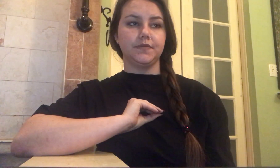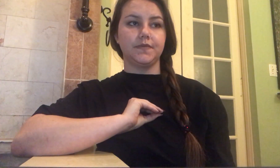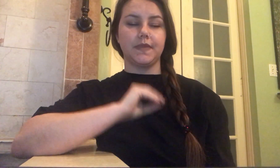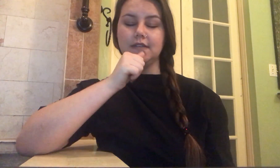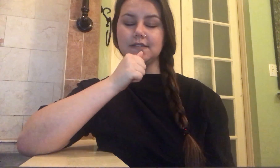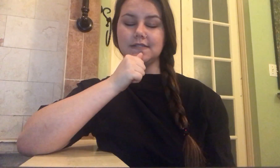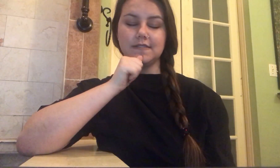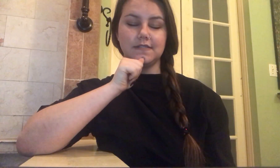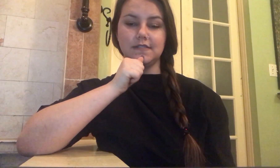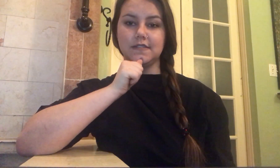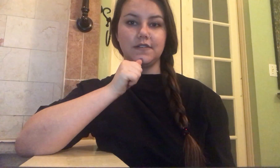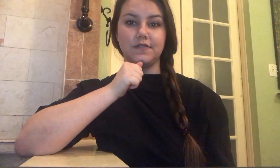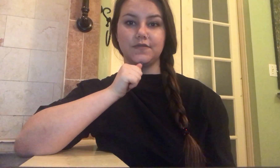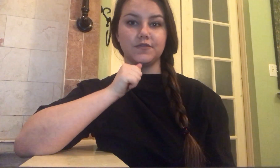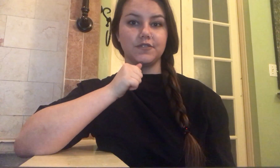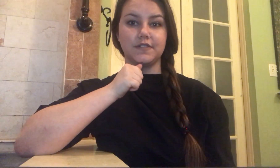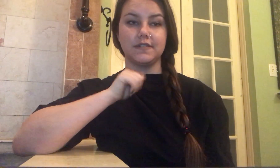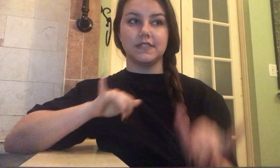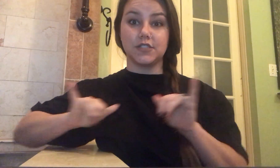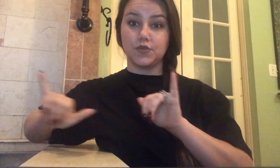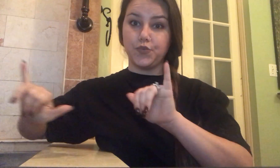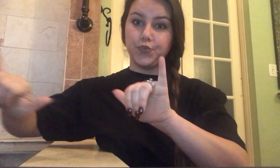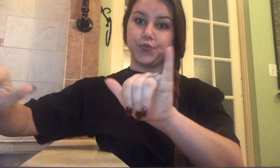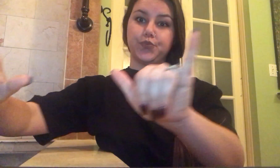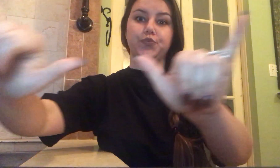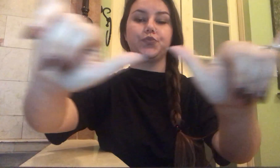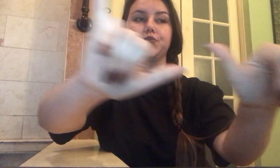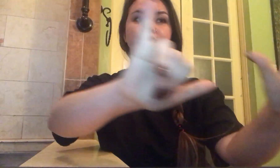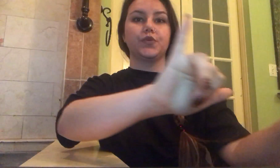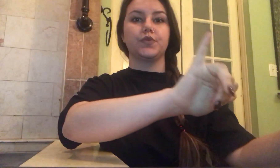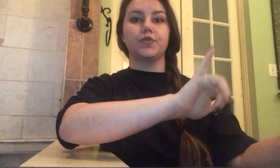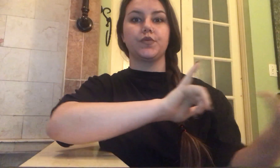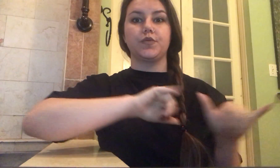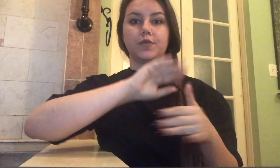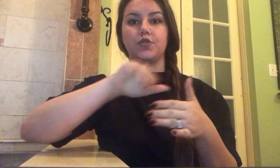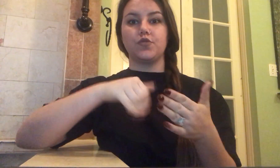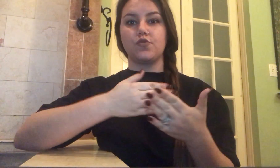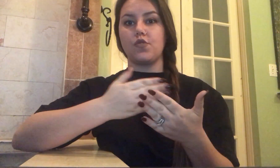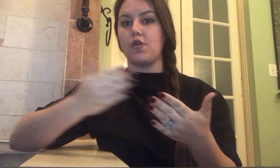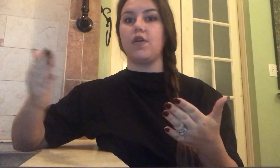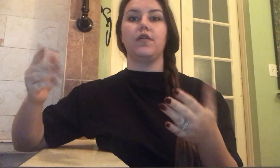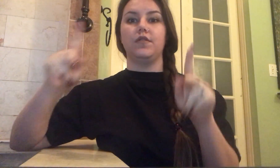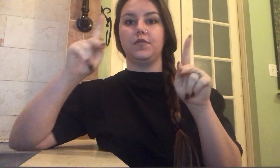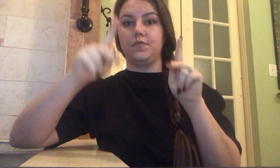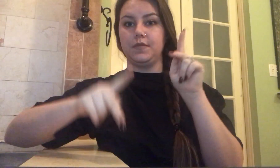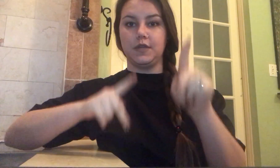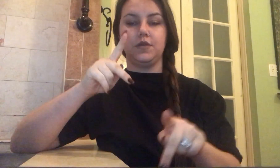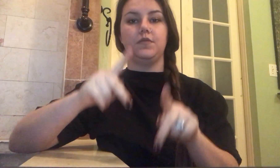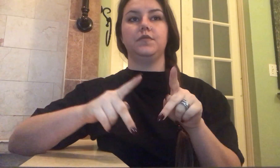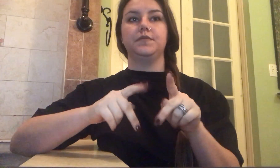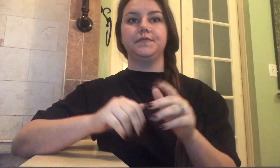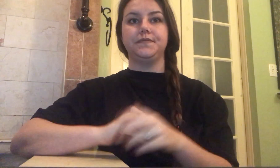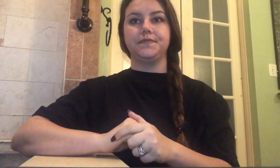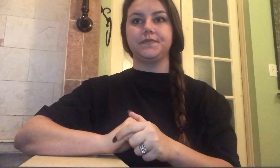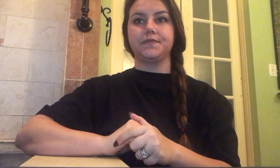human life today, it is staggering. It really is. And so far, we're just talking about square one,